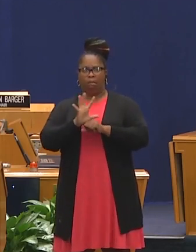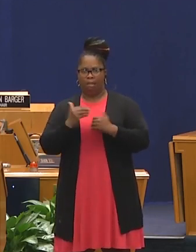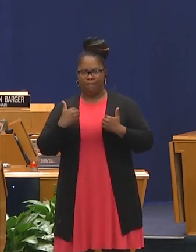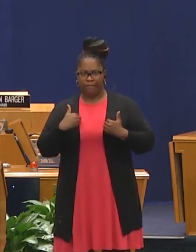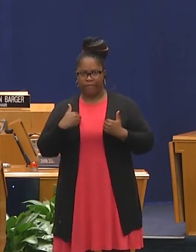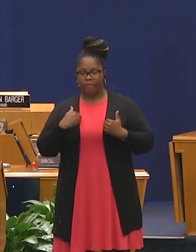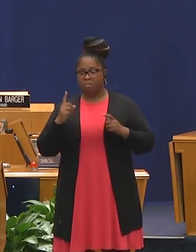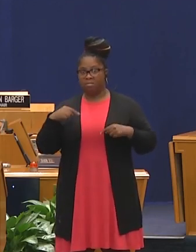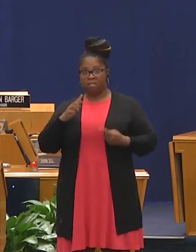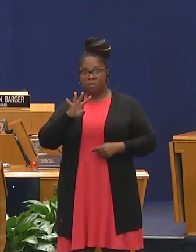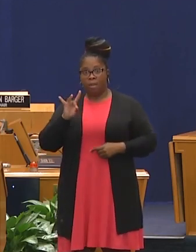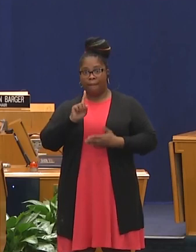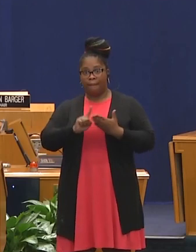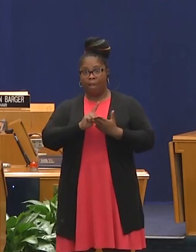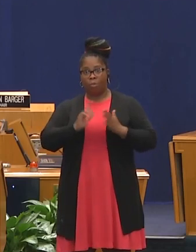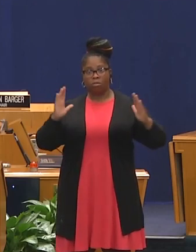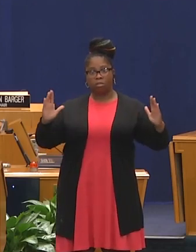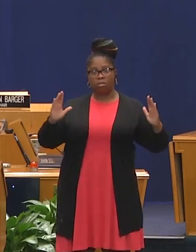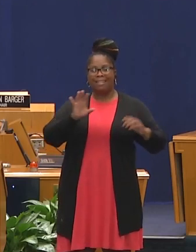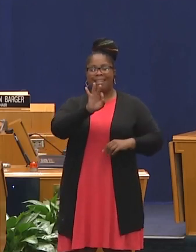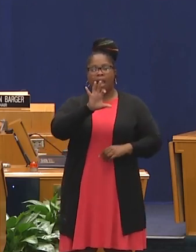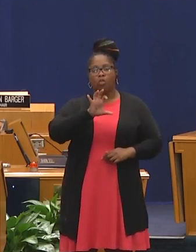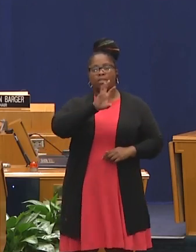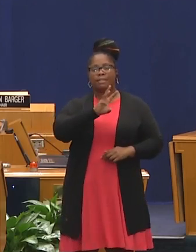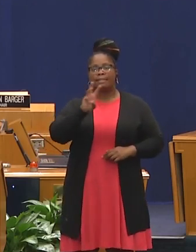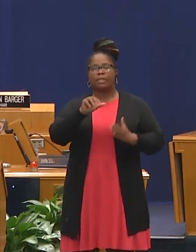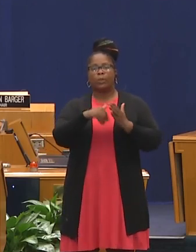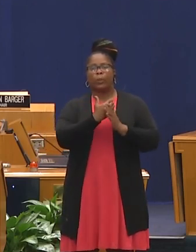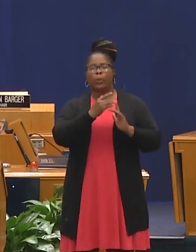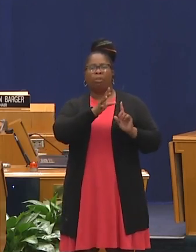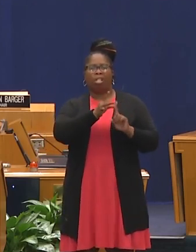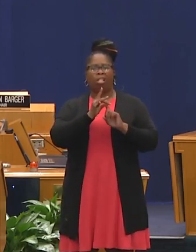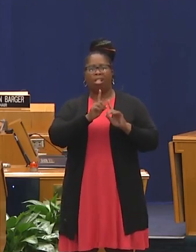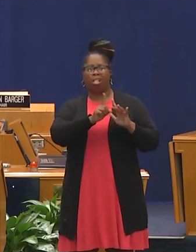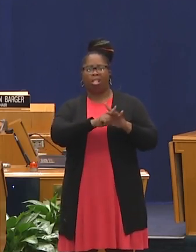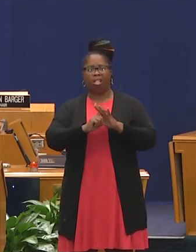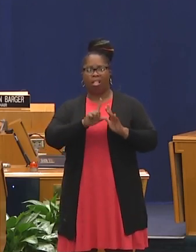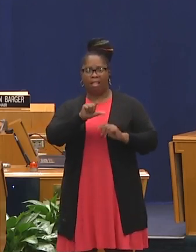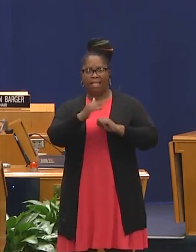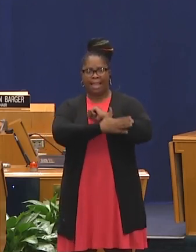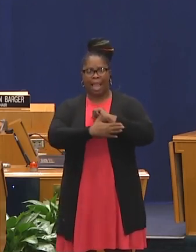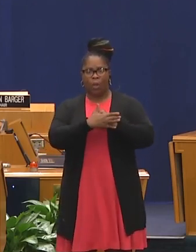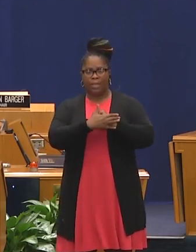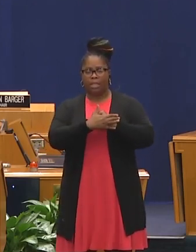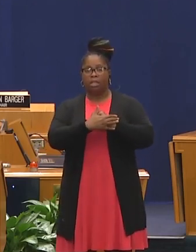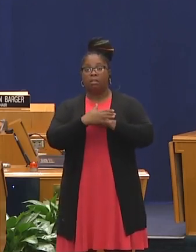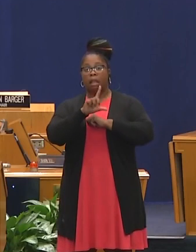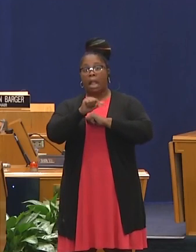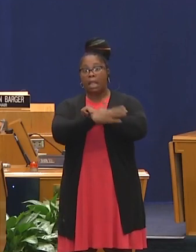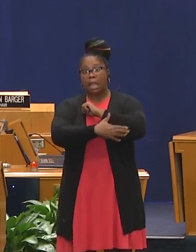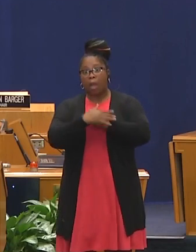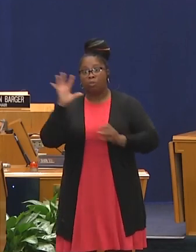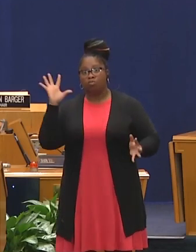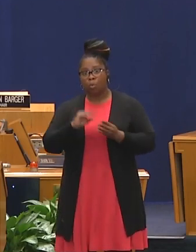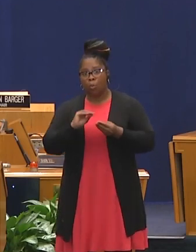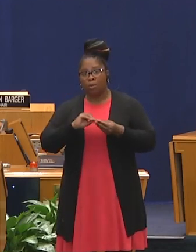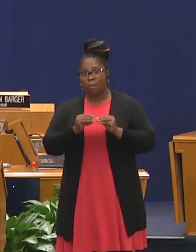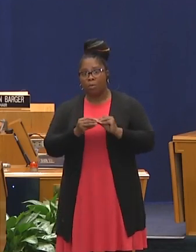there have been 966 new cases in LA County, and our total number of cases for the county is